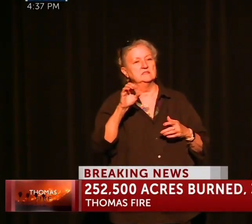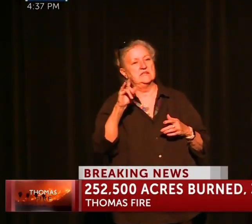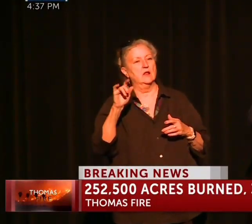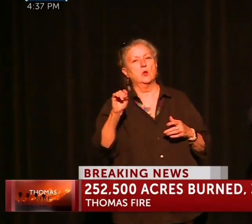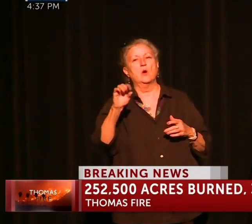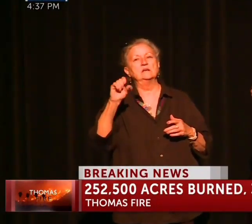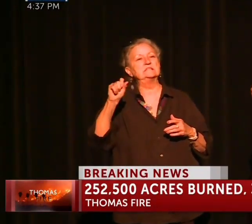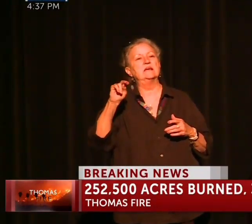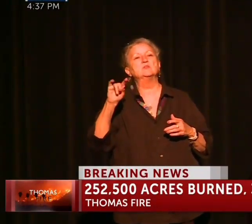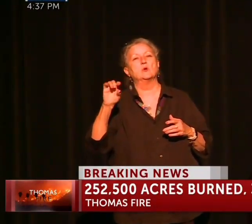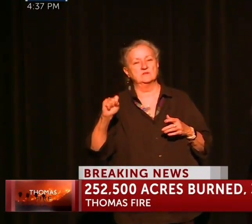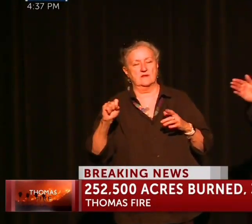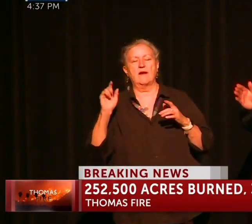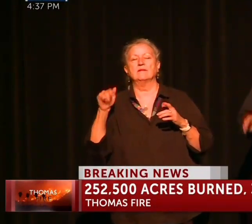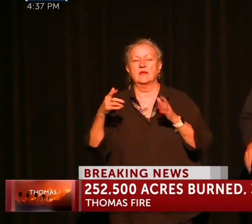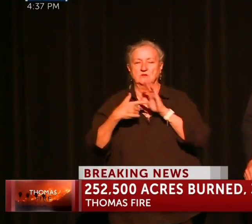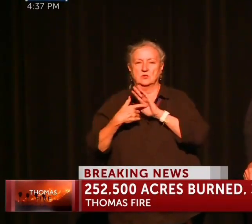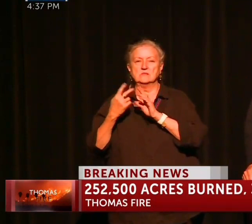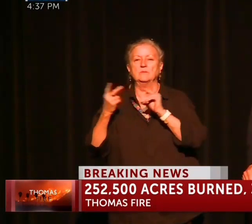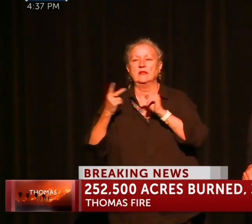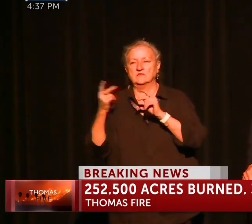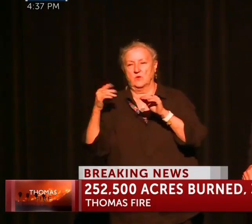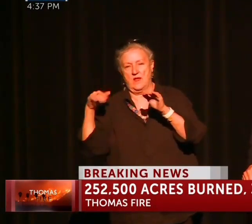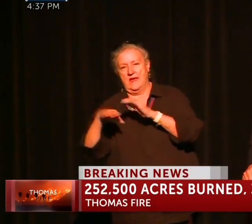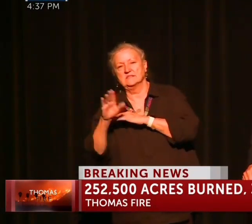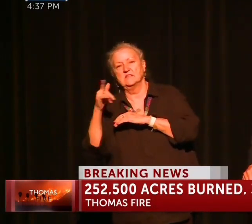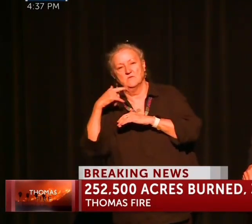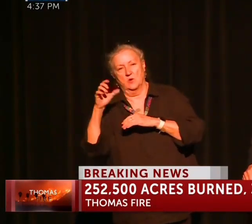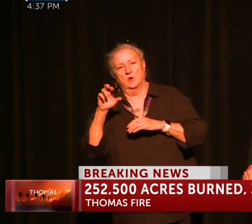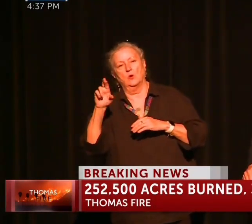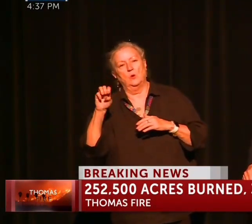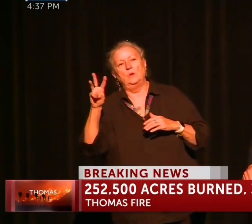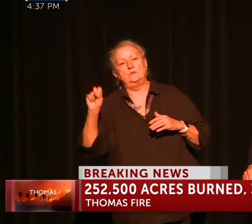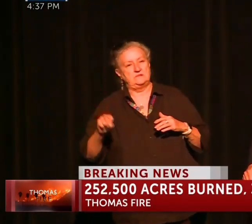that's probably denoting a place for access for our crews.